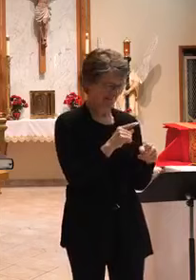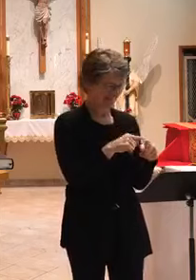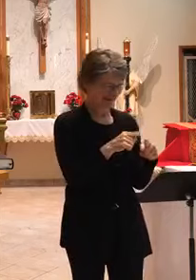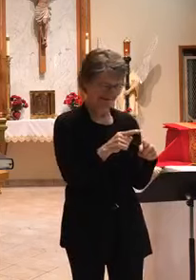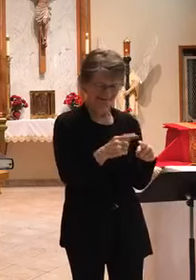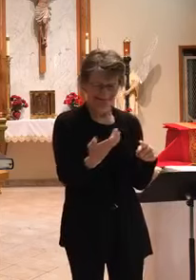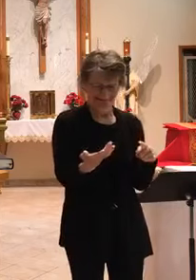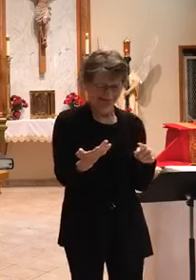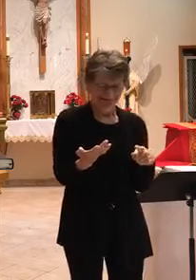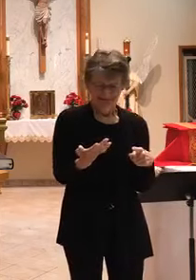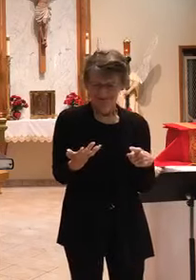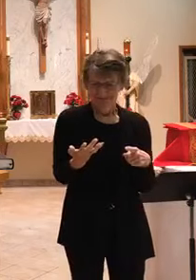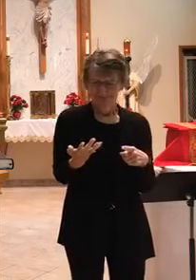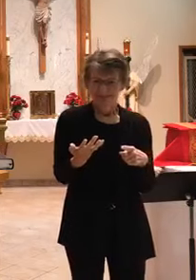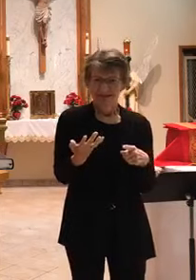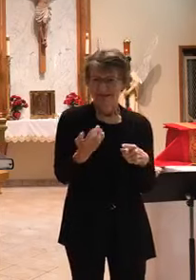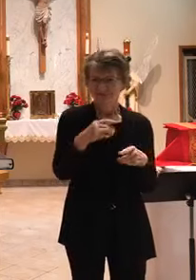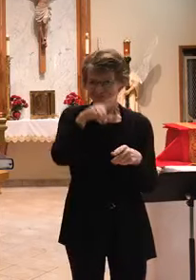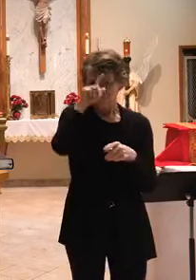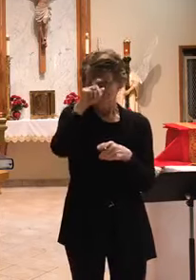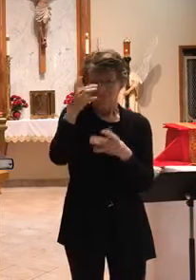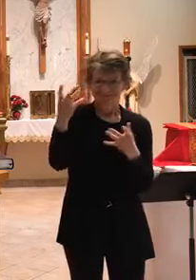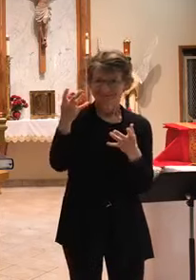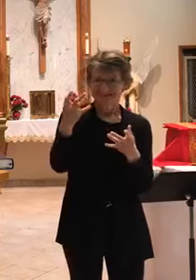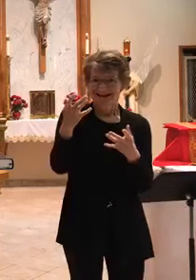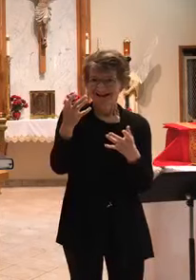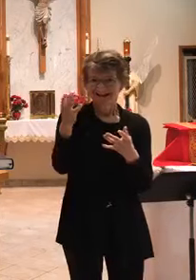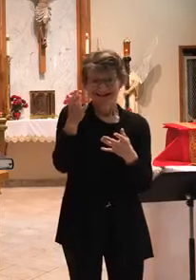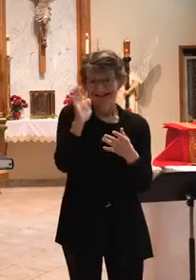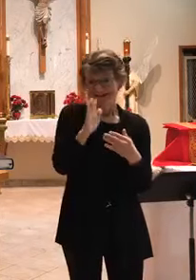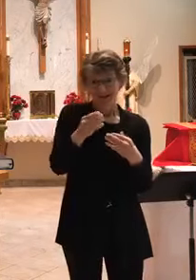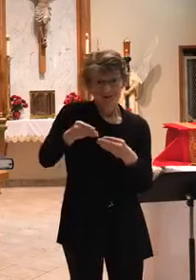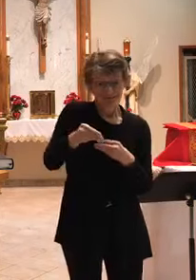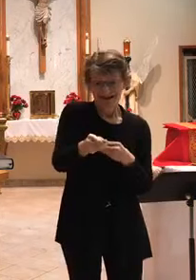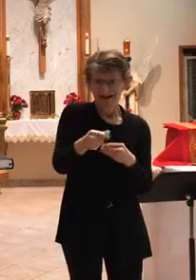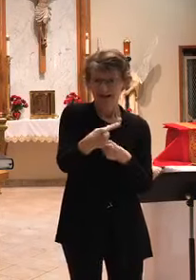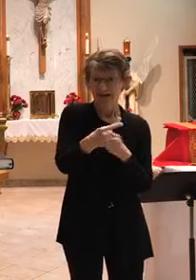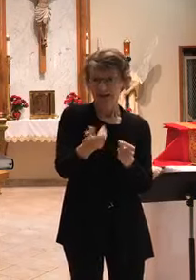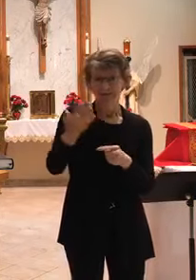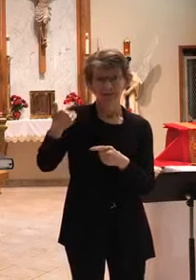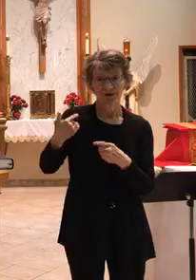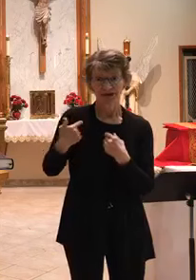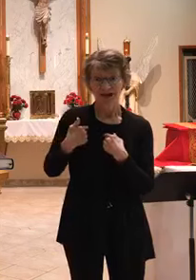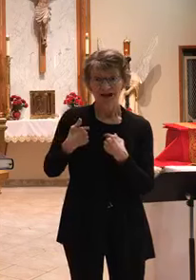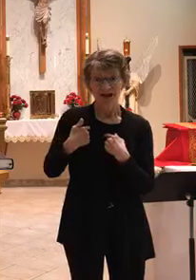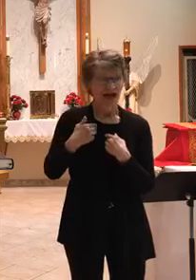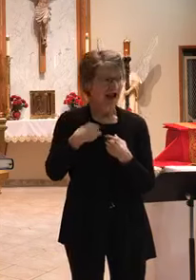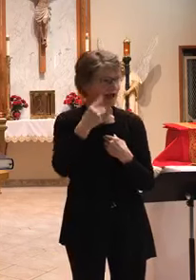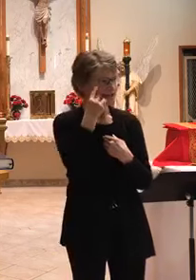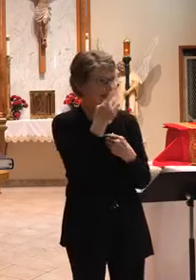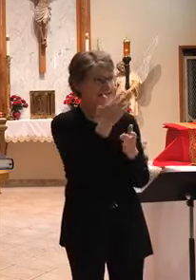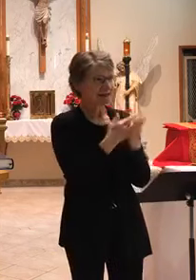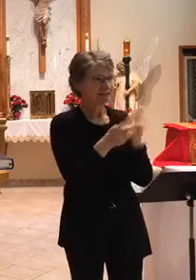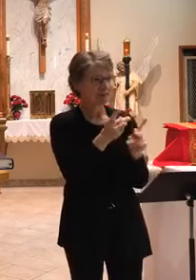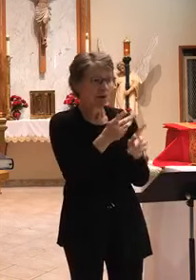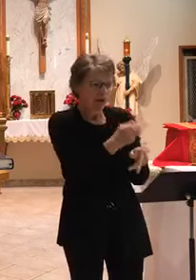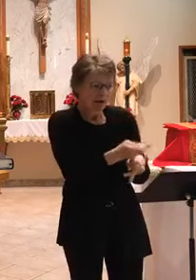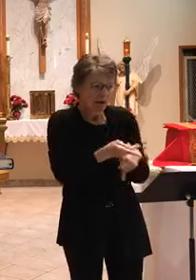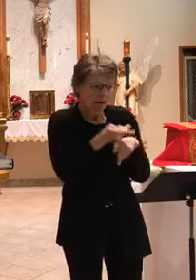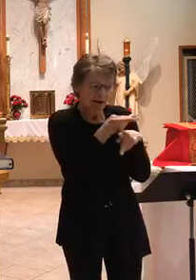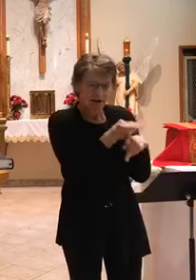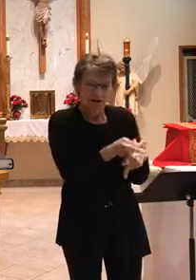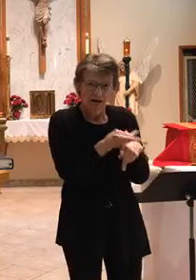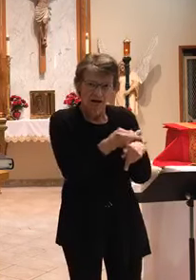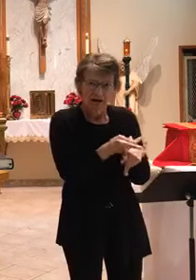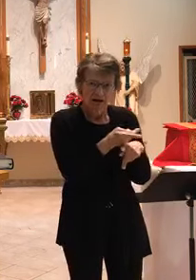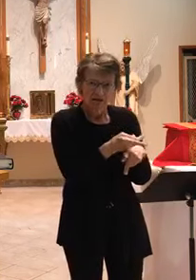looks like? And I have seen how certain people baby their gardens. I